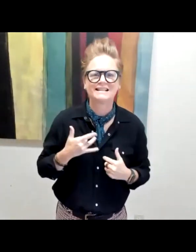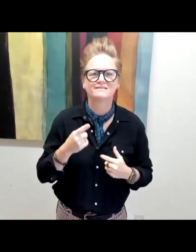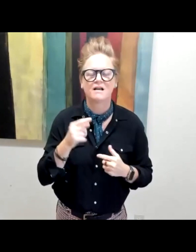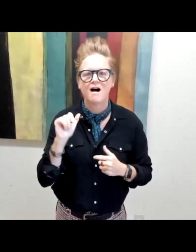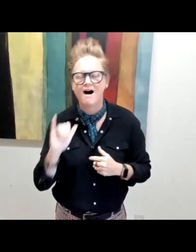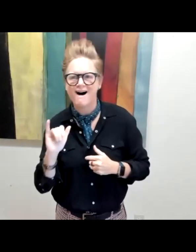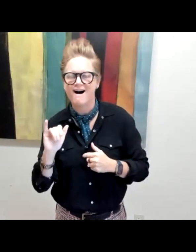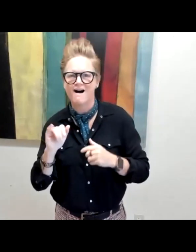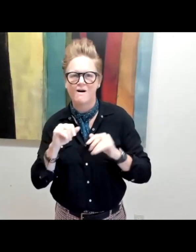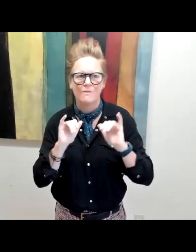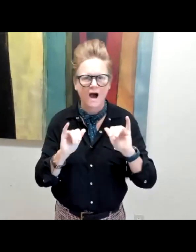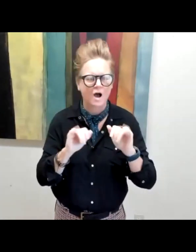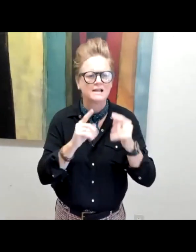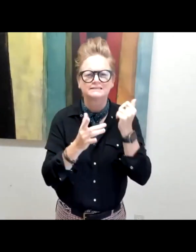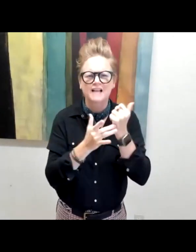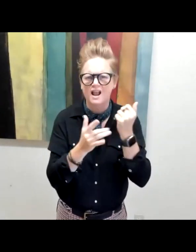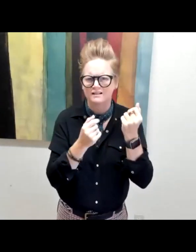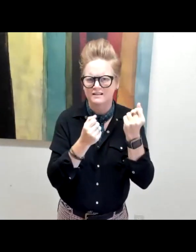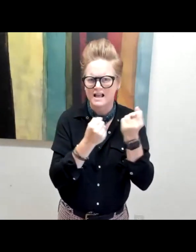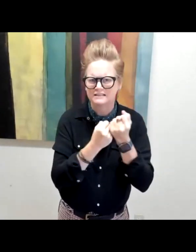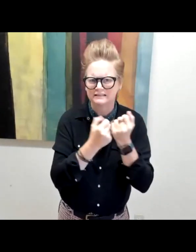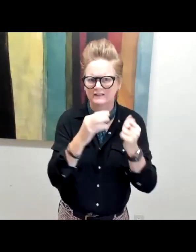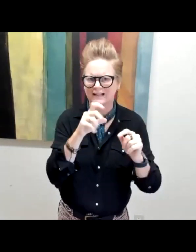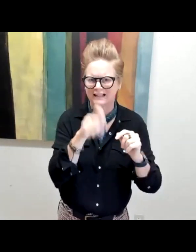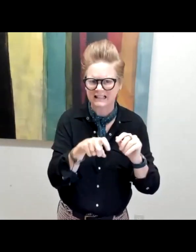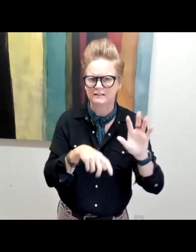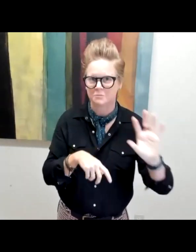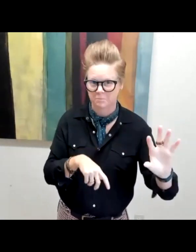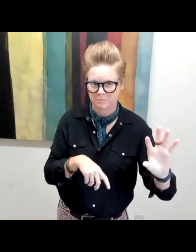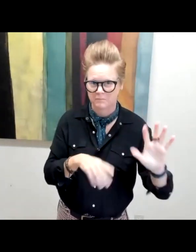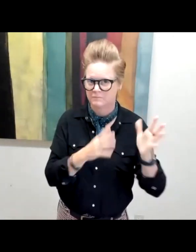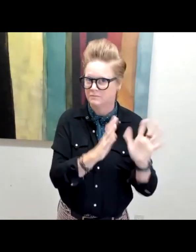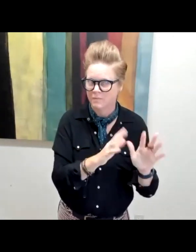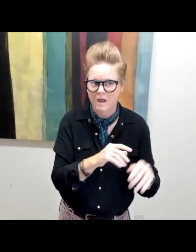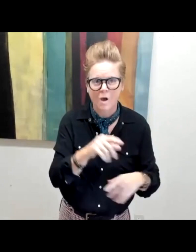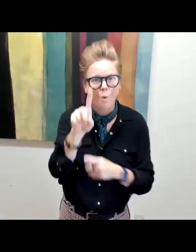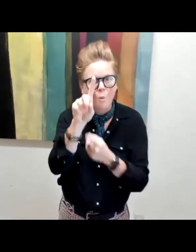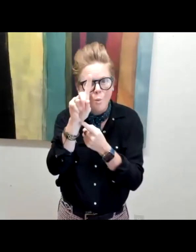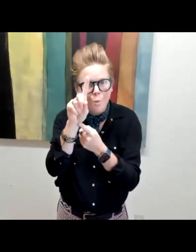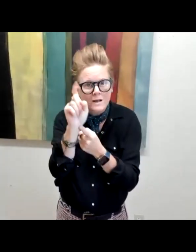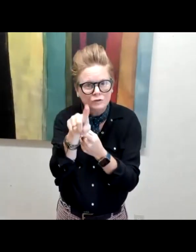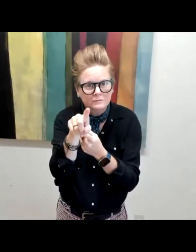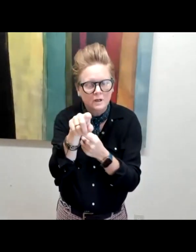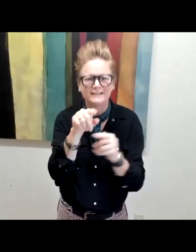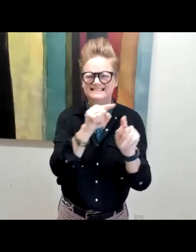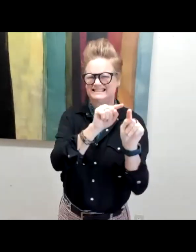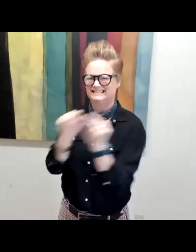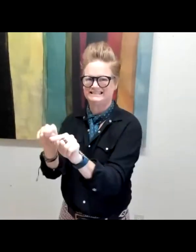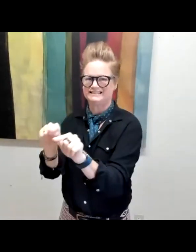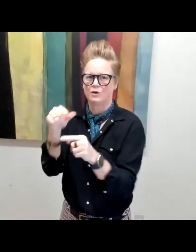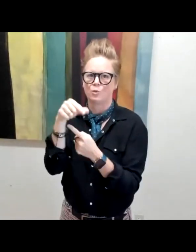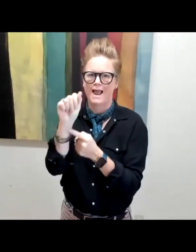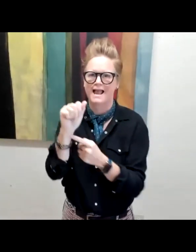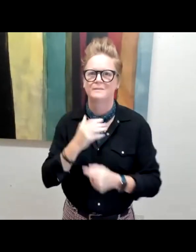Q&A feature. Chat is more about feelings, if you need technical assistance,